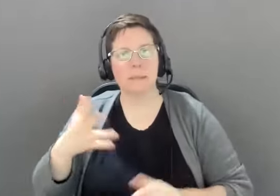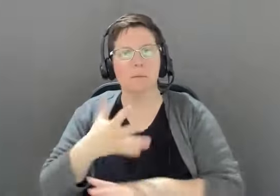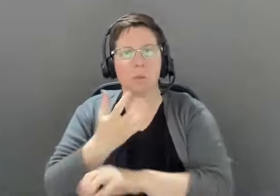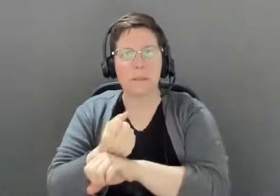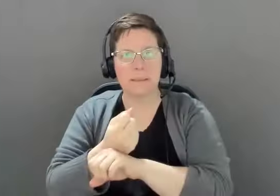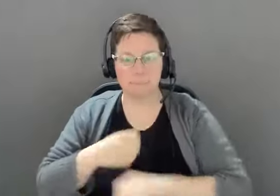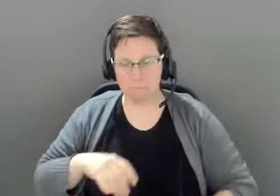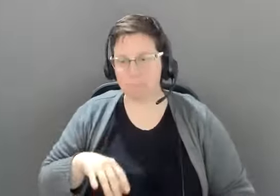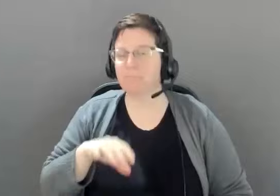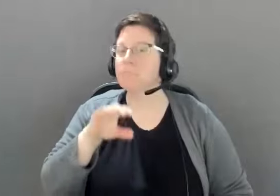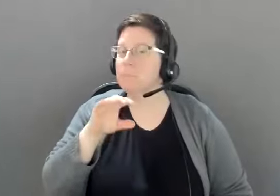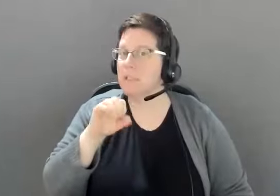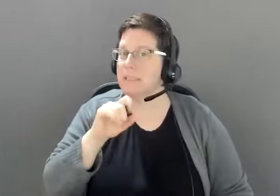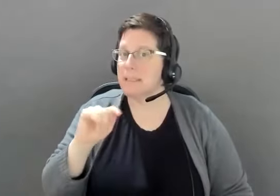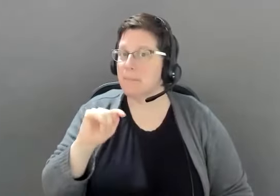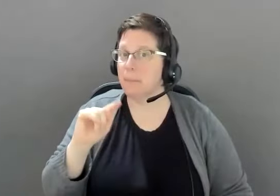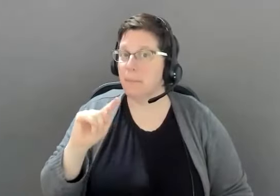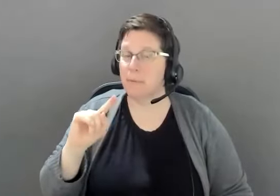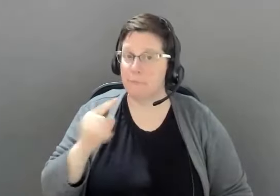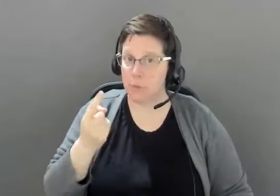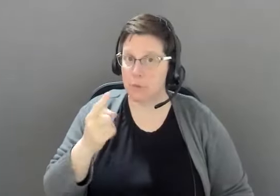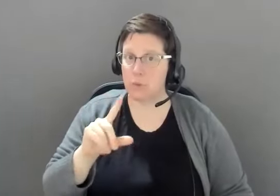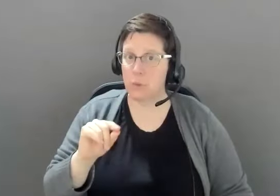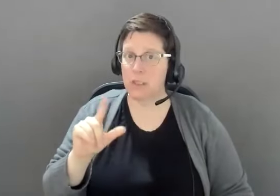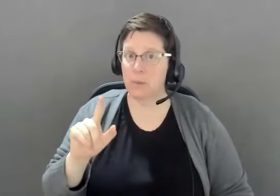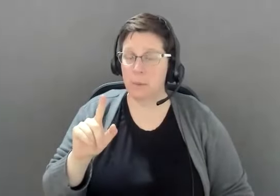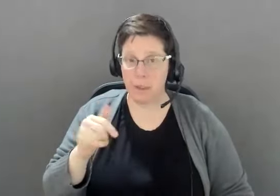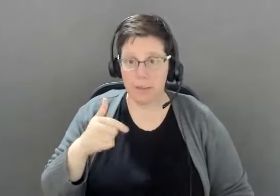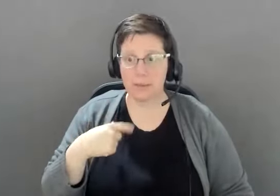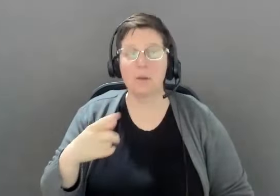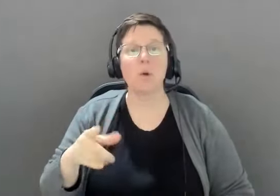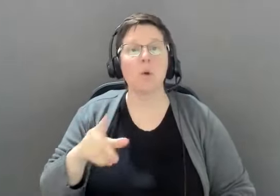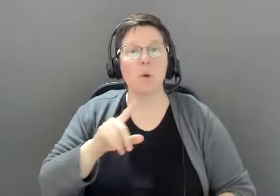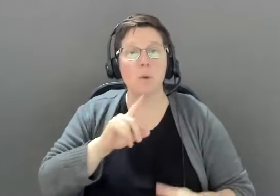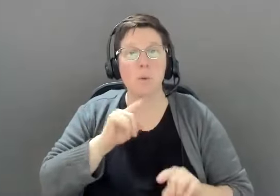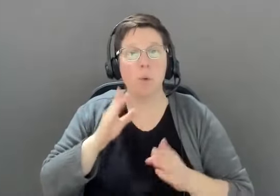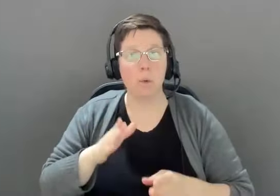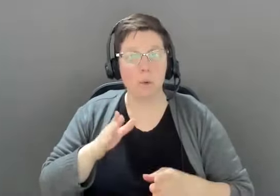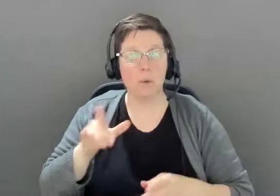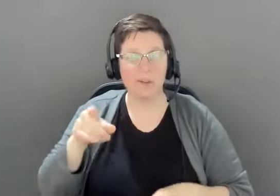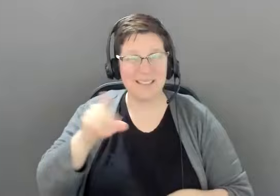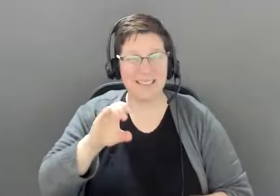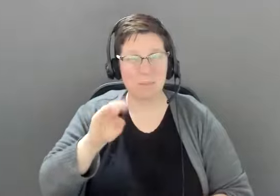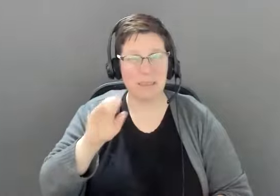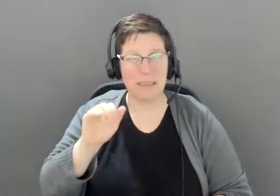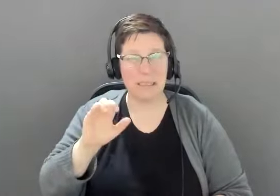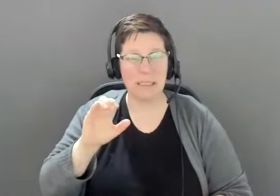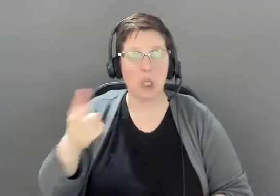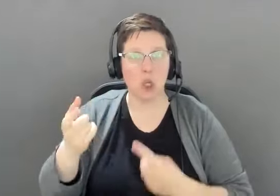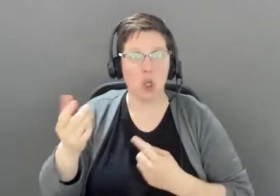On September 1st of 2021, I received a call from the reporter who was at the CBC station. They had just received